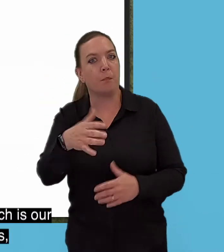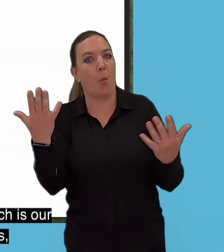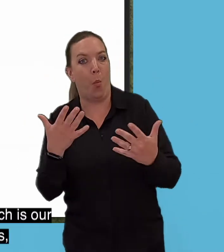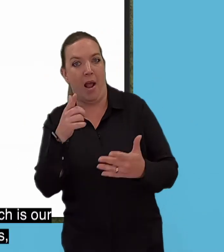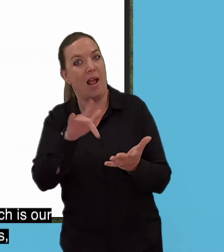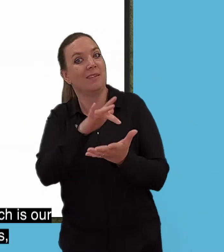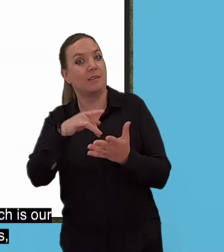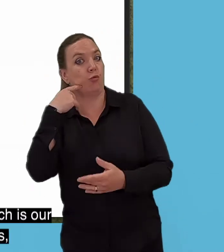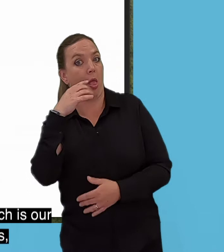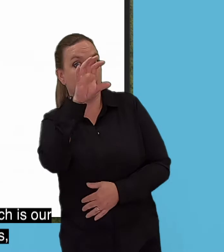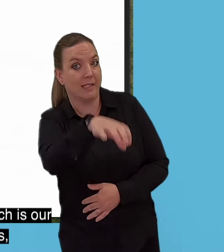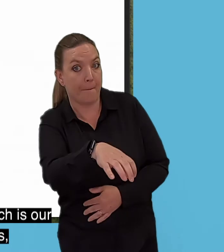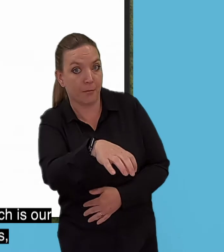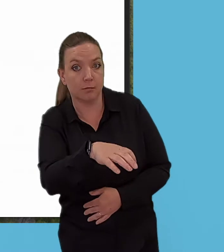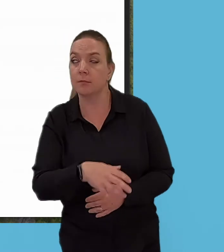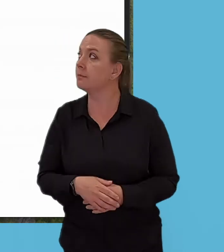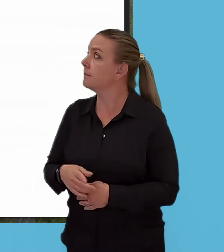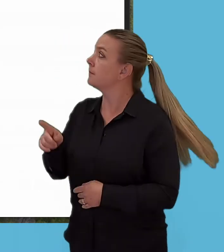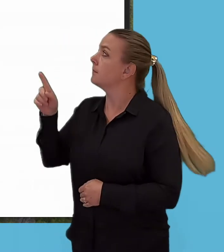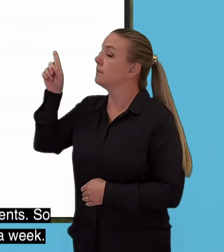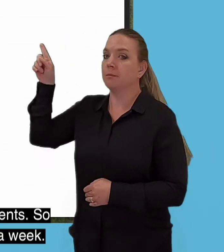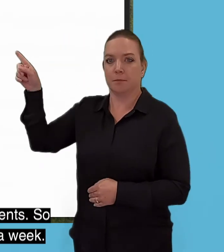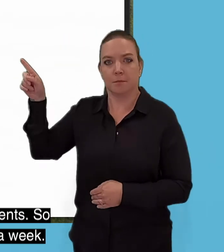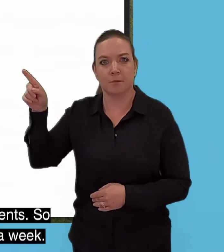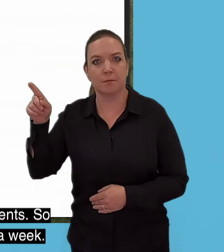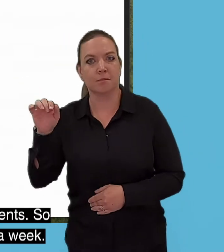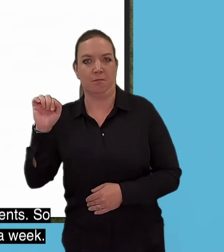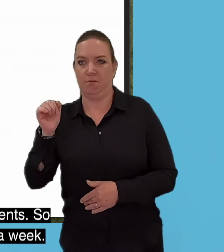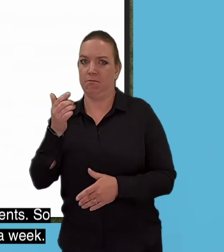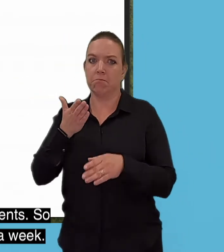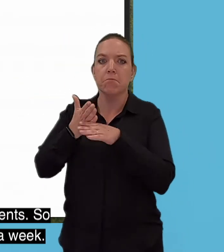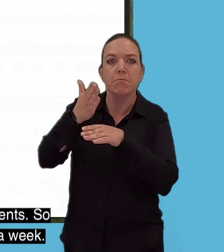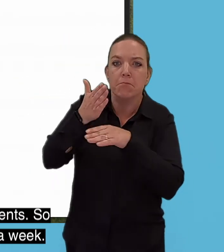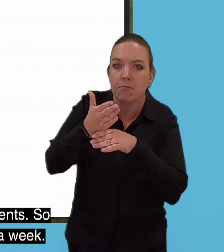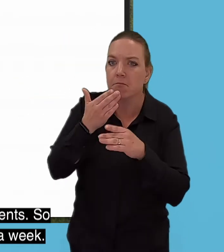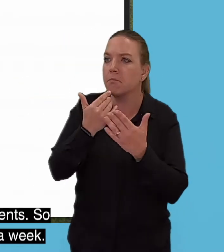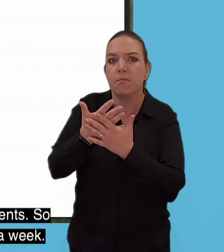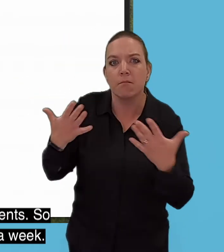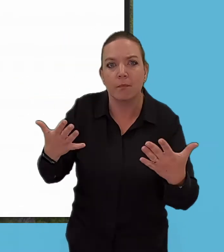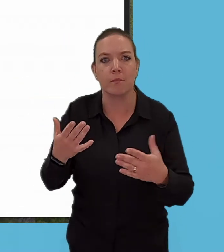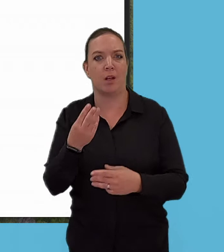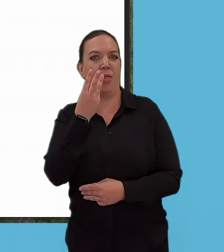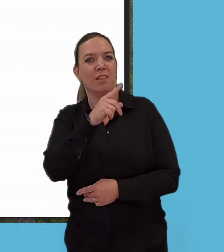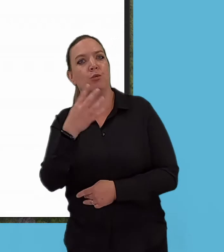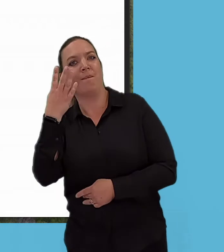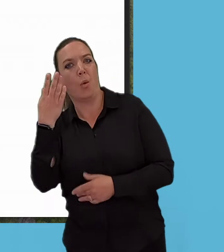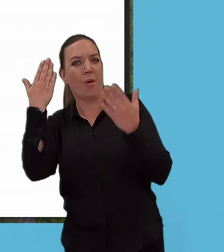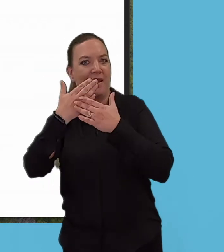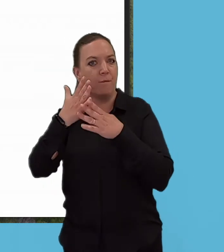it is taught at, which is our central London campus, and the attendance requirements, so that's 3 to 4 evenings a week.